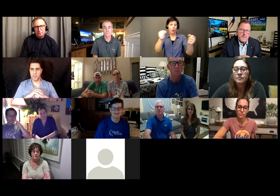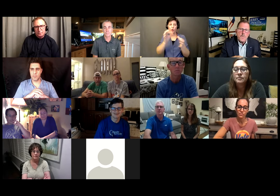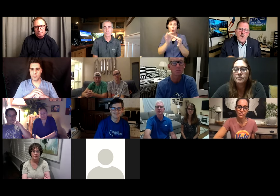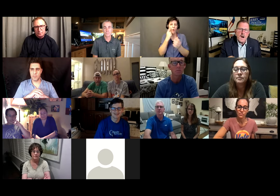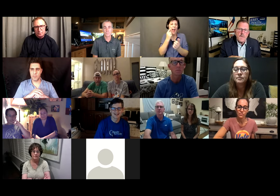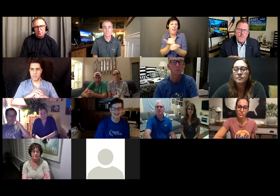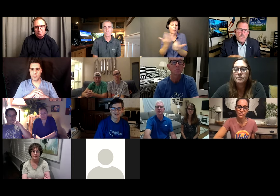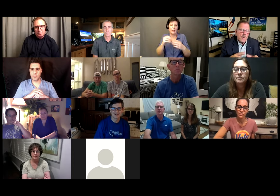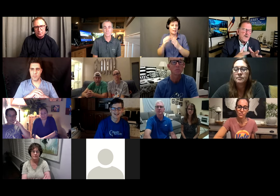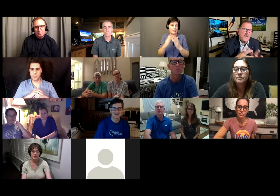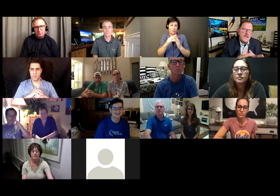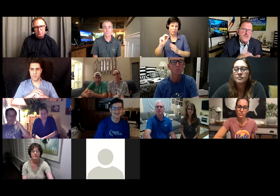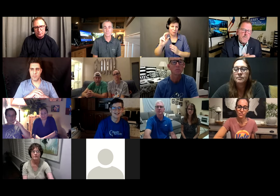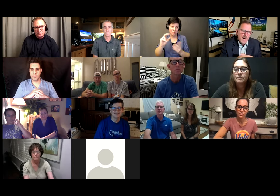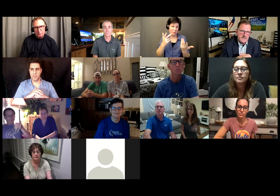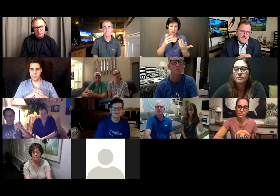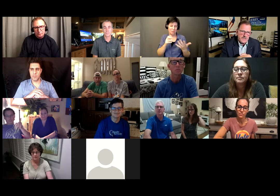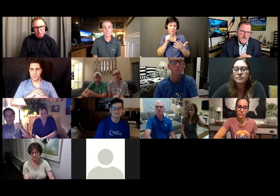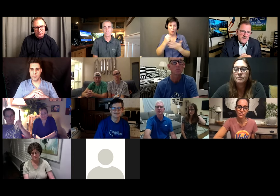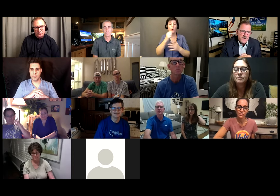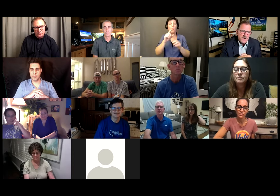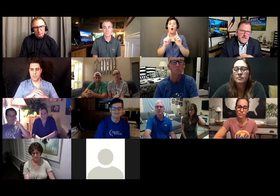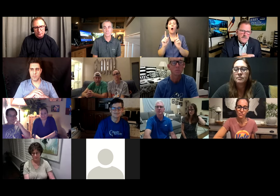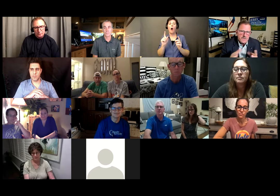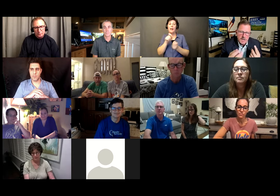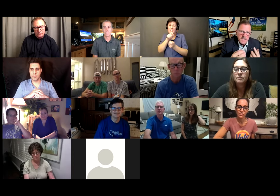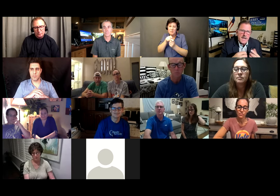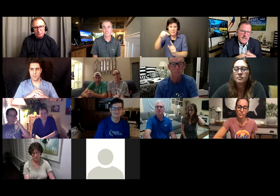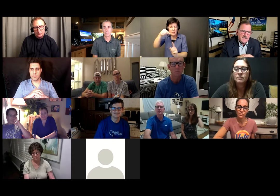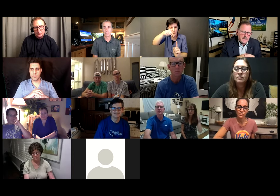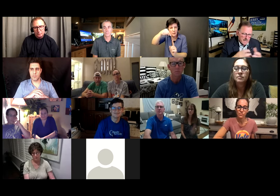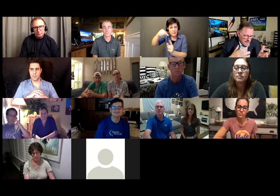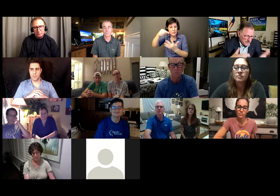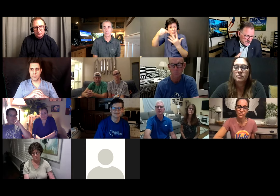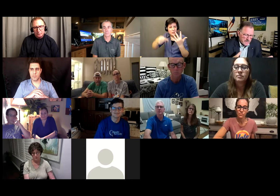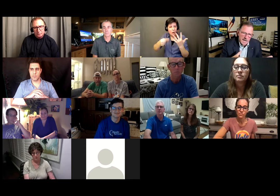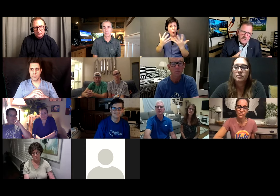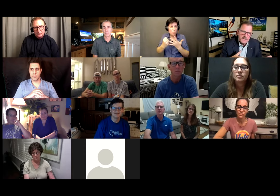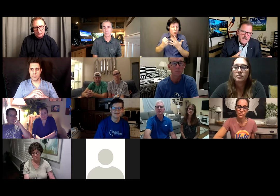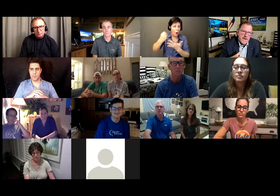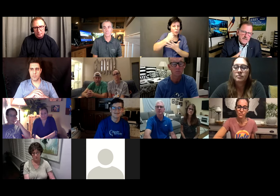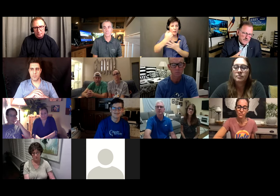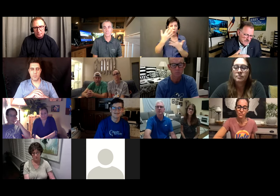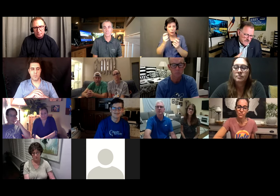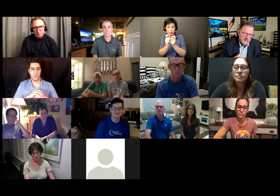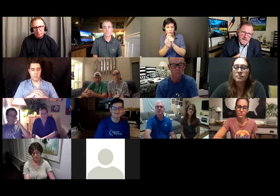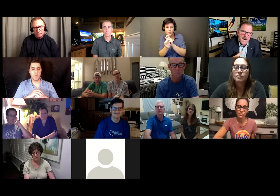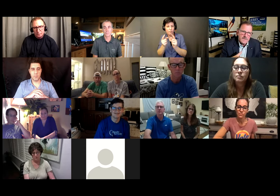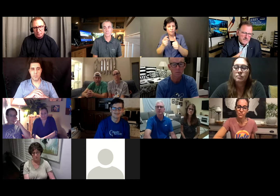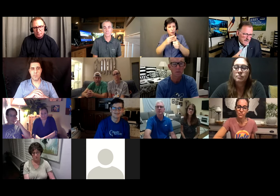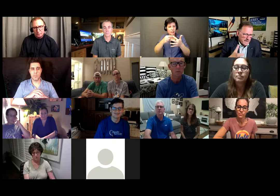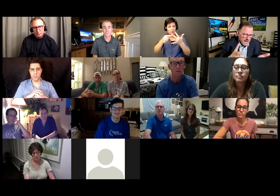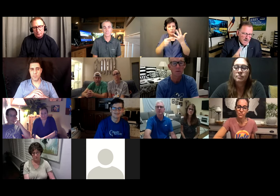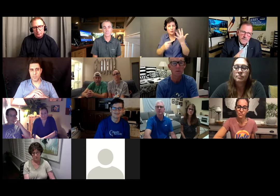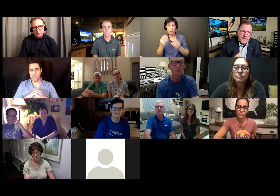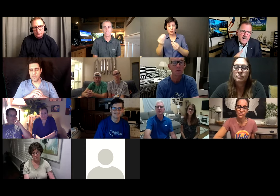but what are the things you want to see changed? And if you send me that list and I'm able to sit down with city manager and city staff and